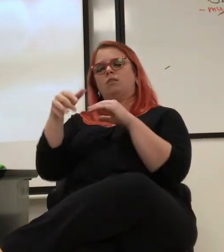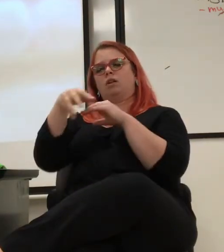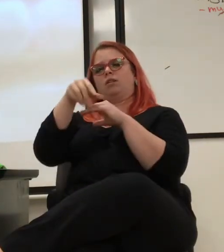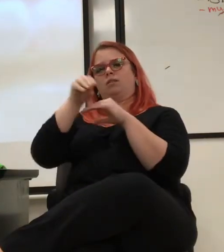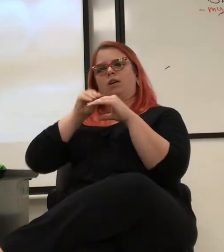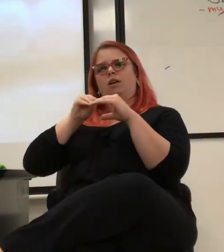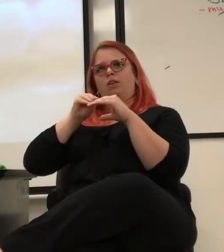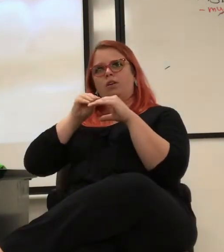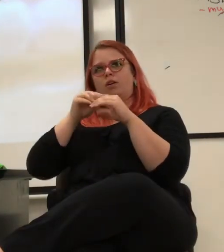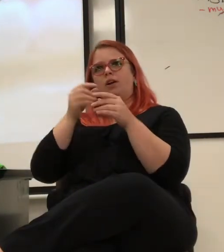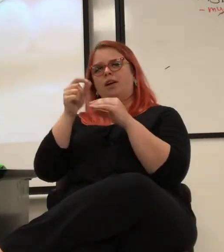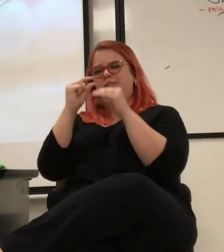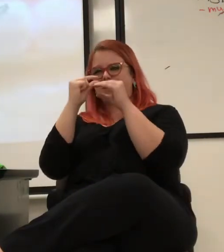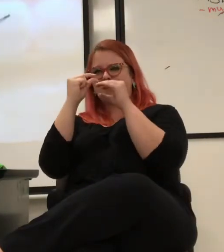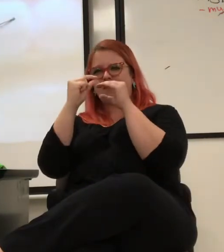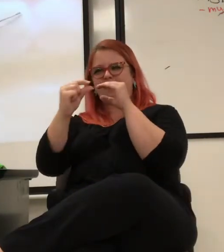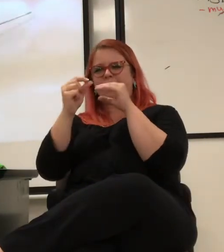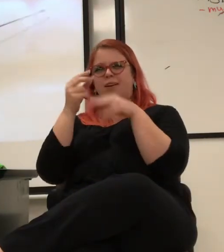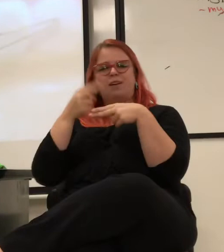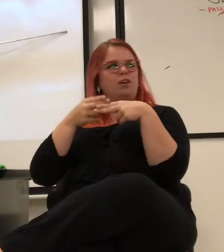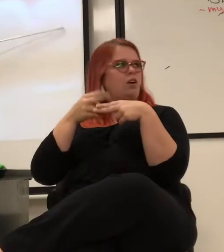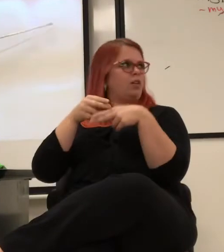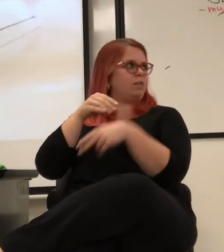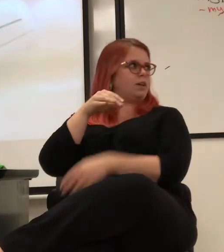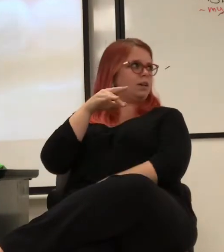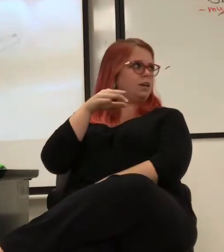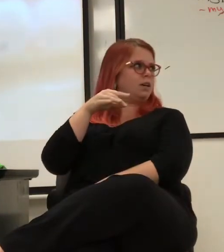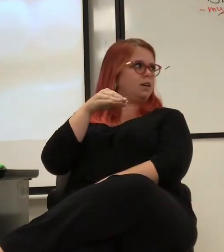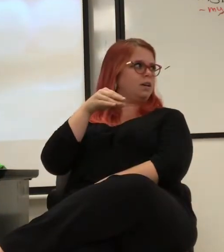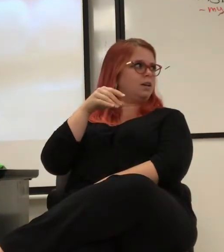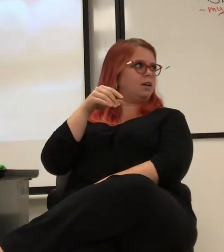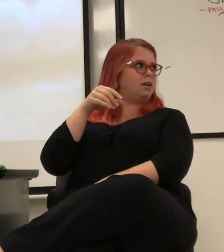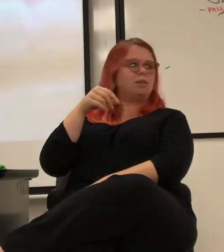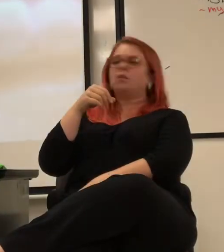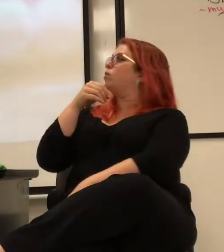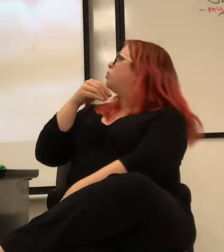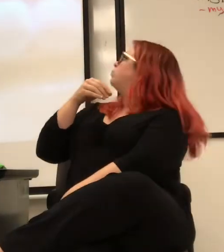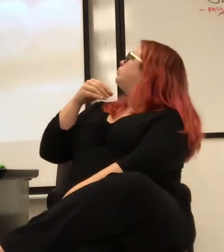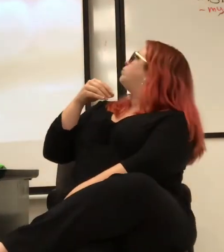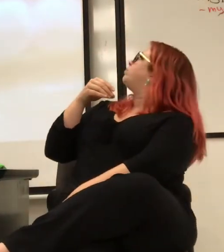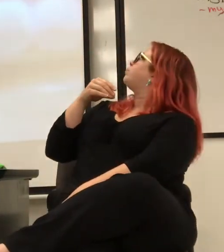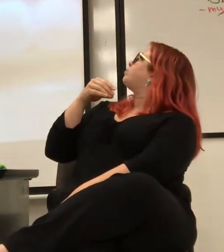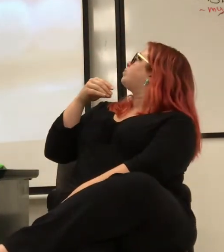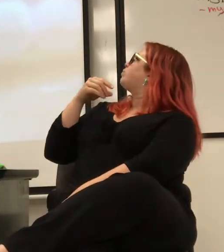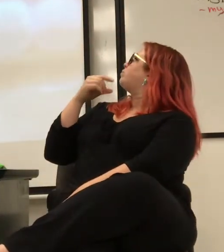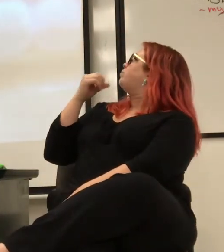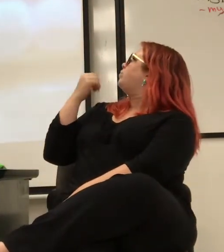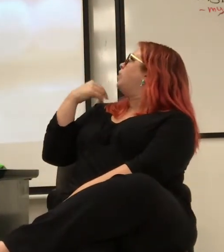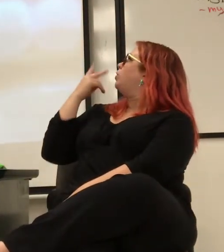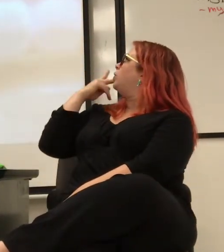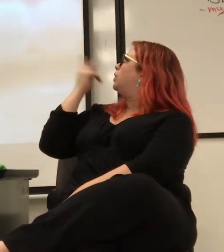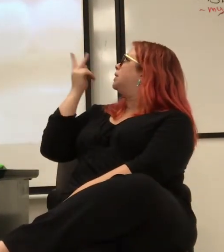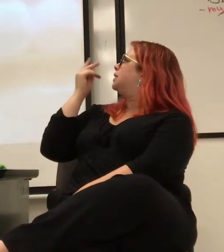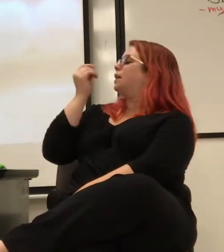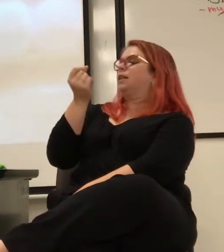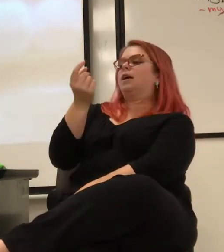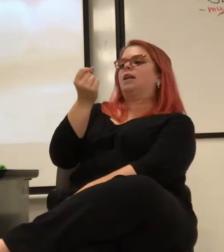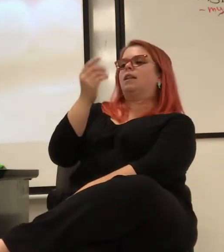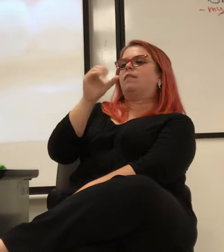write that term down when we get to colon. It gives that pocketed appearance of your colon and 11